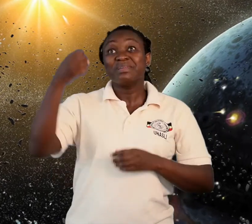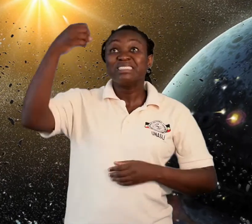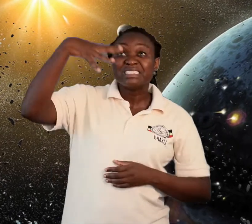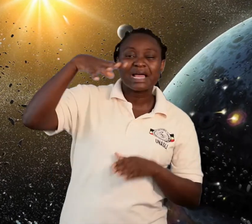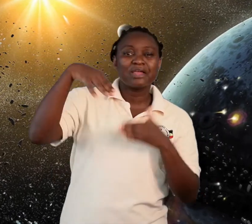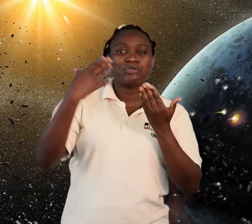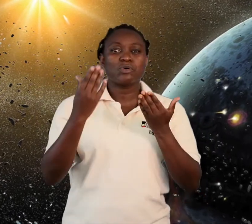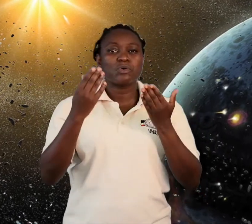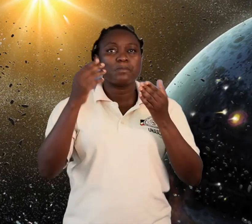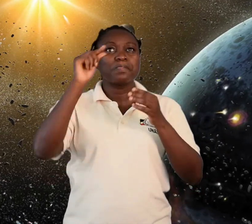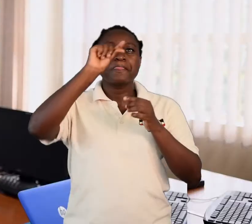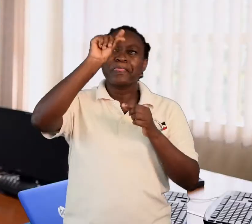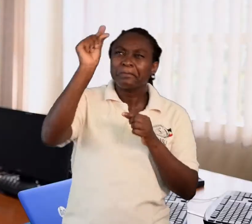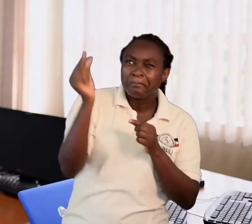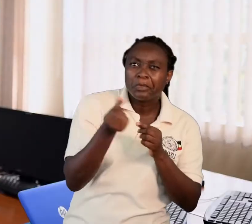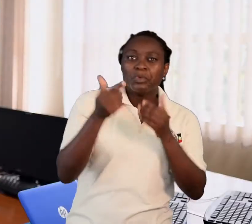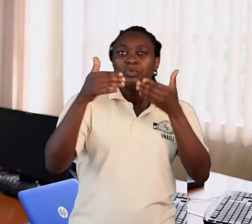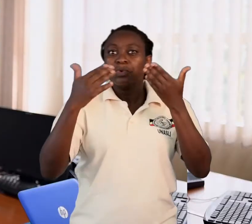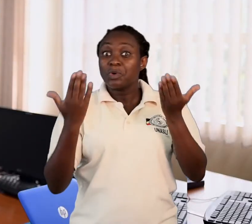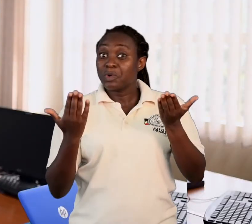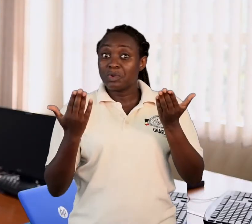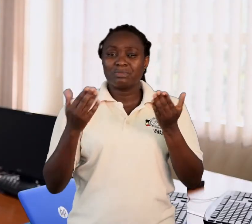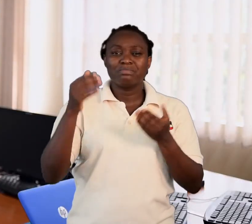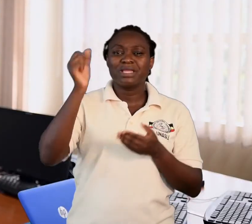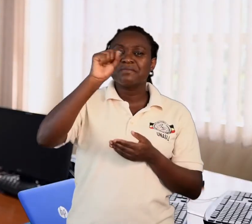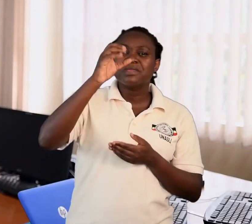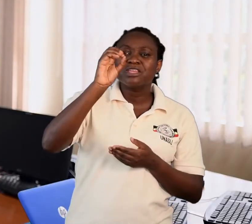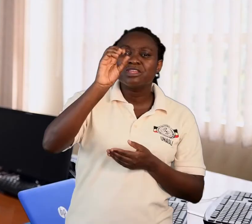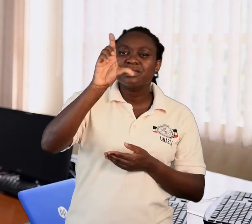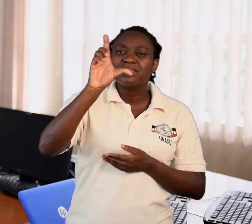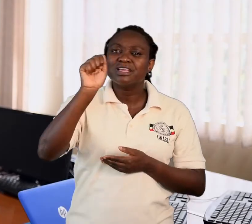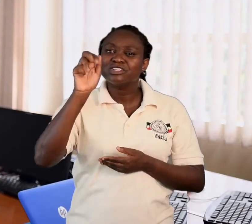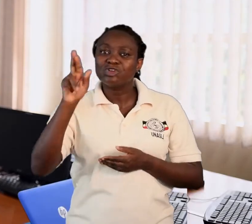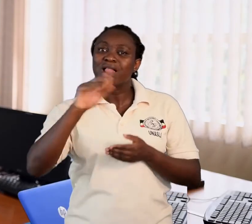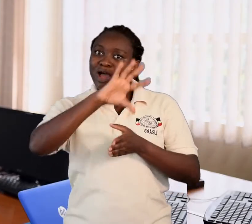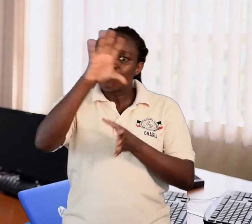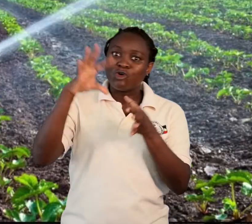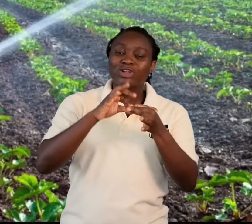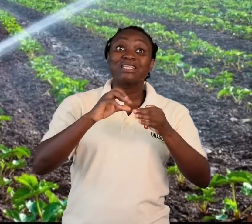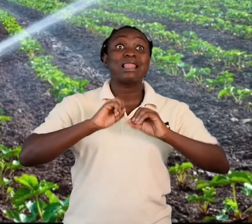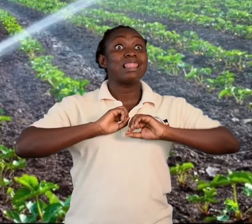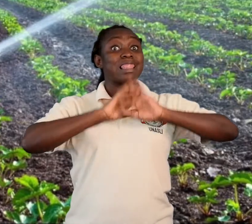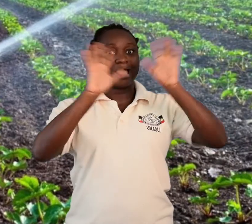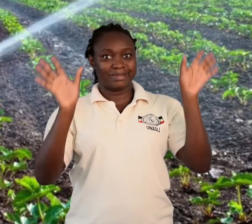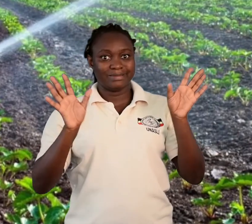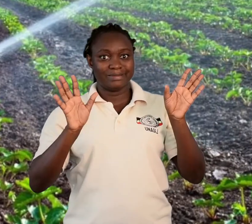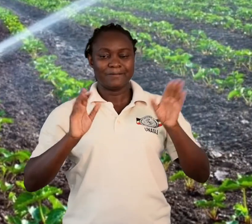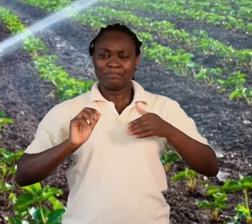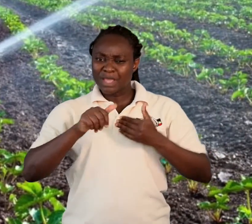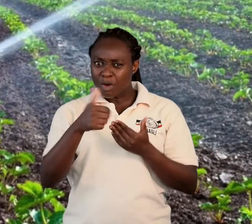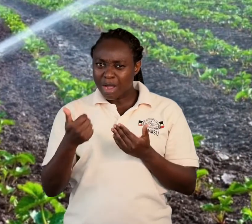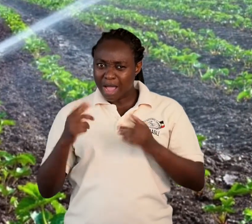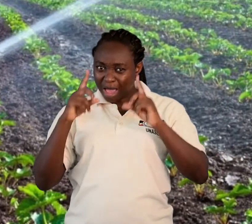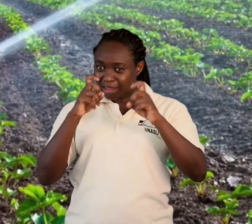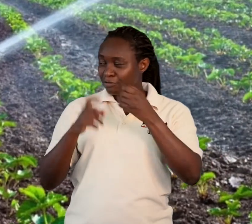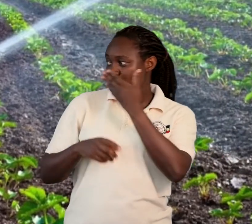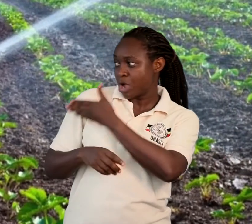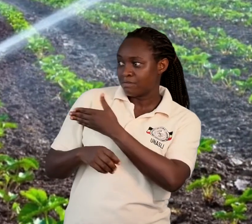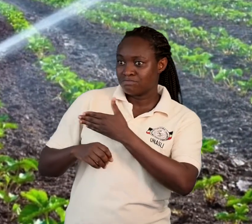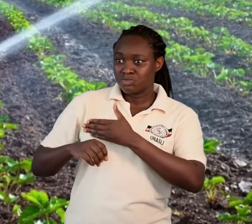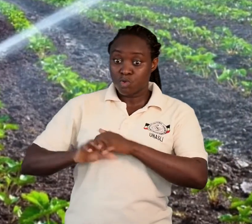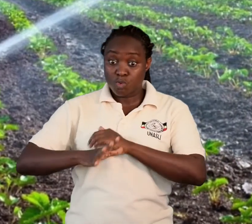the moon. That is light, to deal with light. Another picture, there is irrigation.